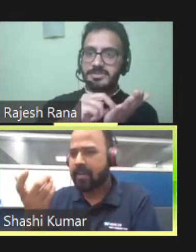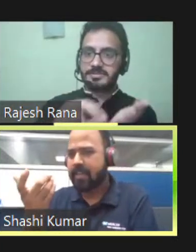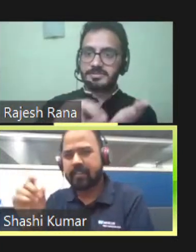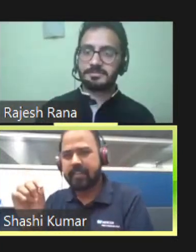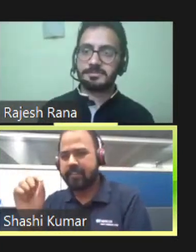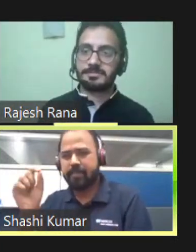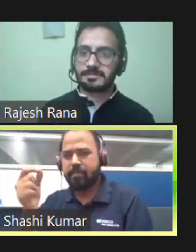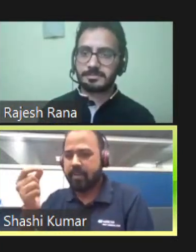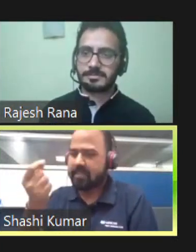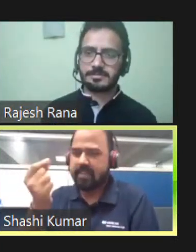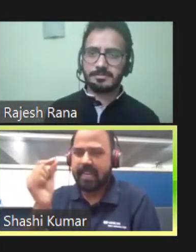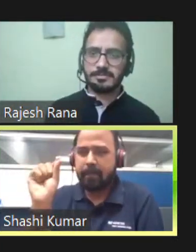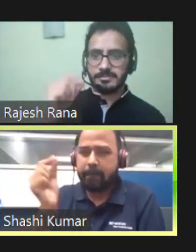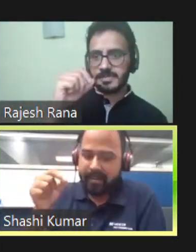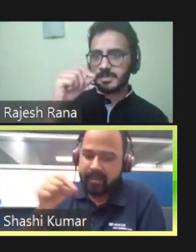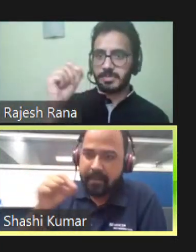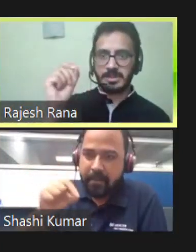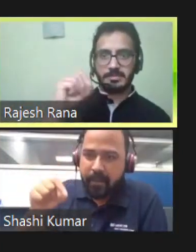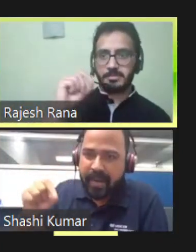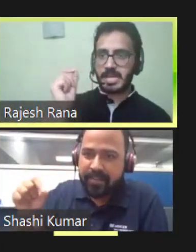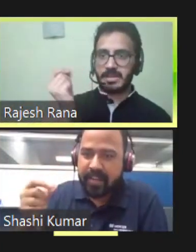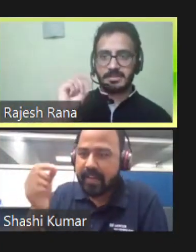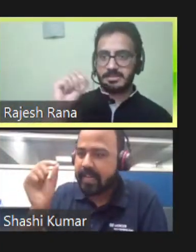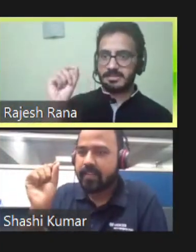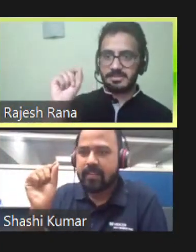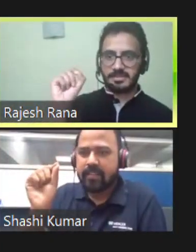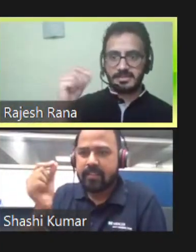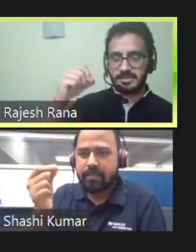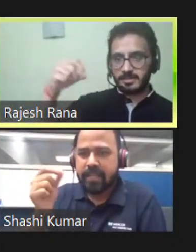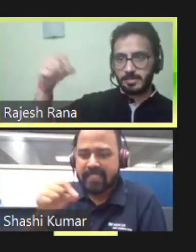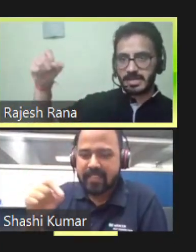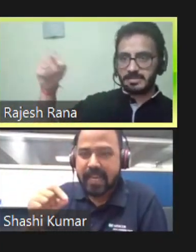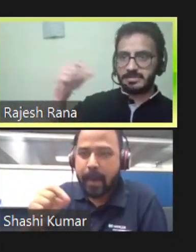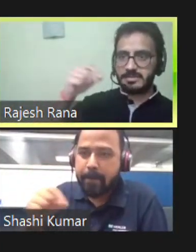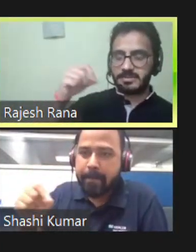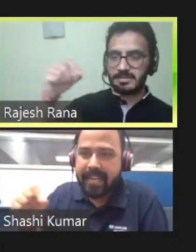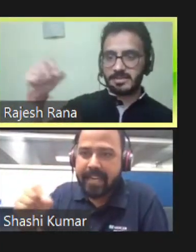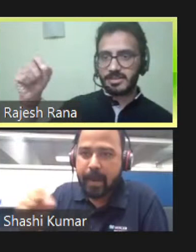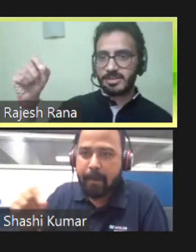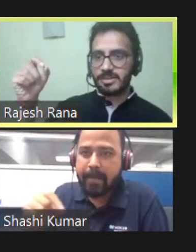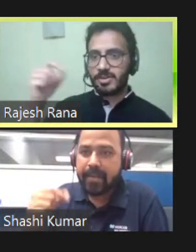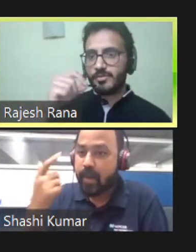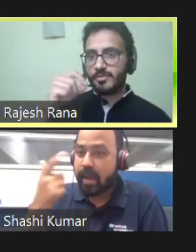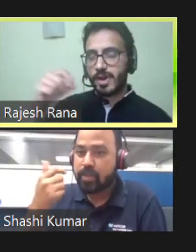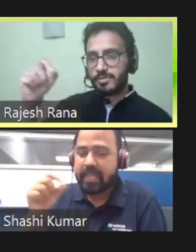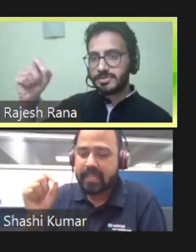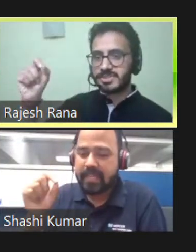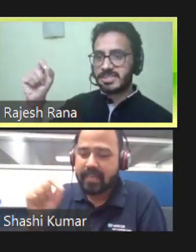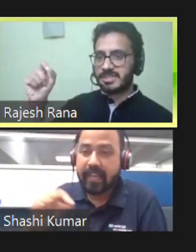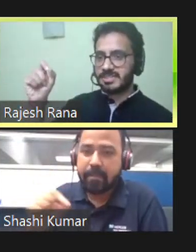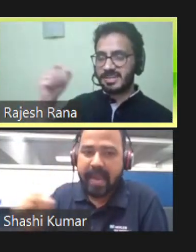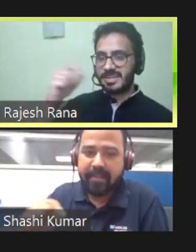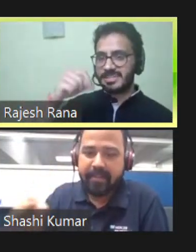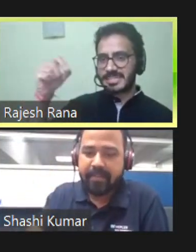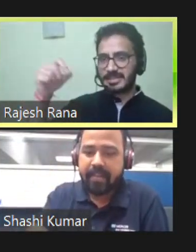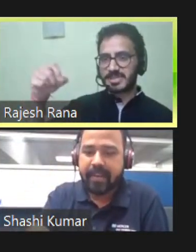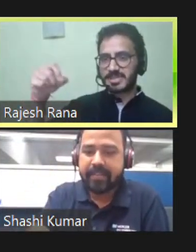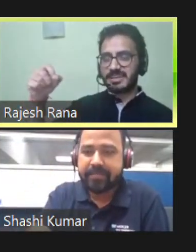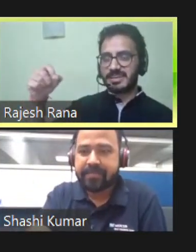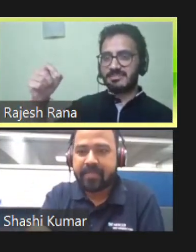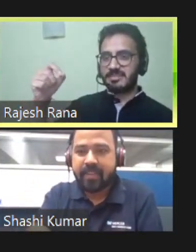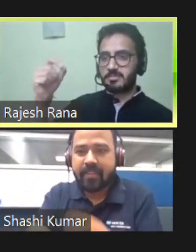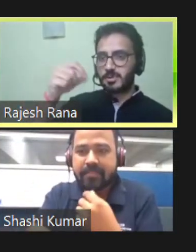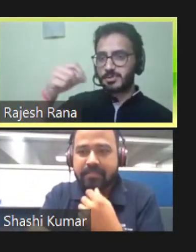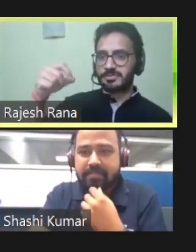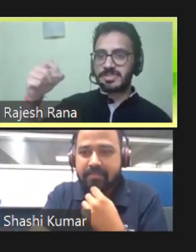And pen. Pen is again simple. It's like pen. Simple. Right? Pen. Writing. The simple is a sign. Pen. You have to wow, Shashi. It seems